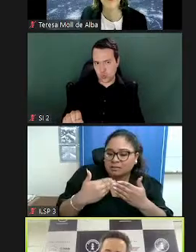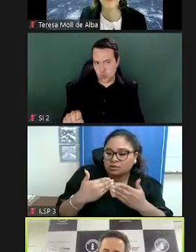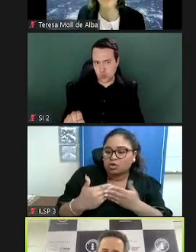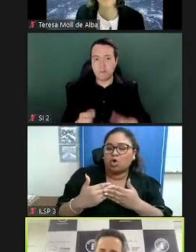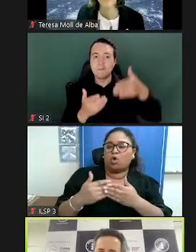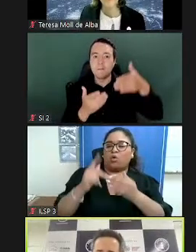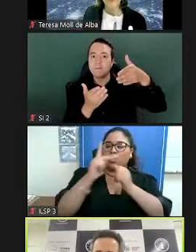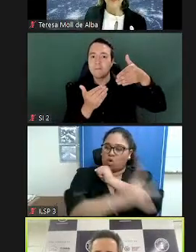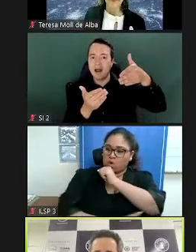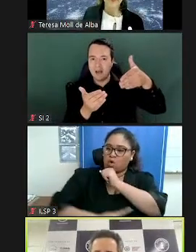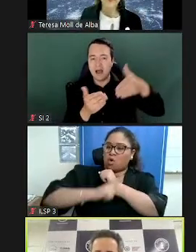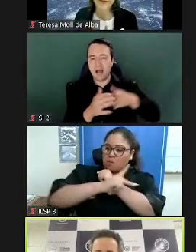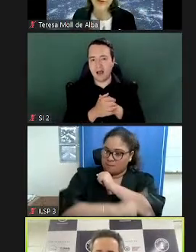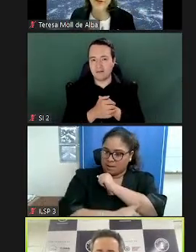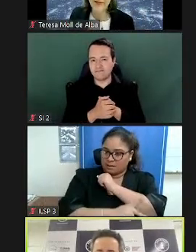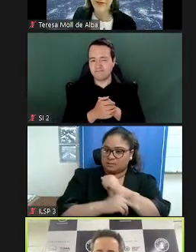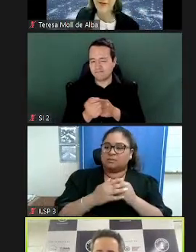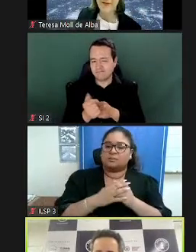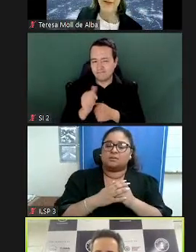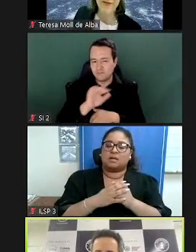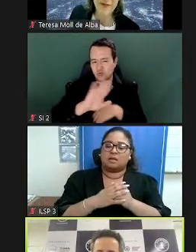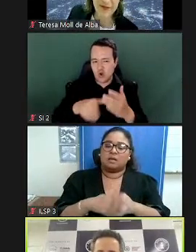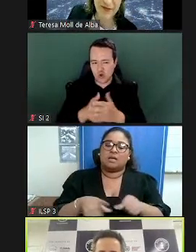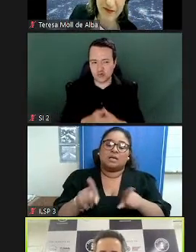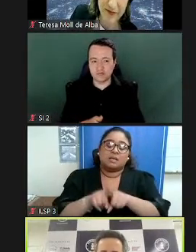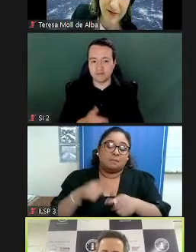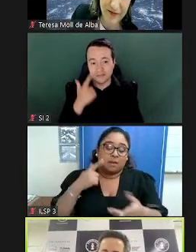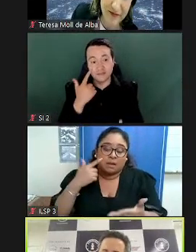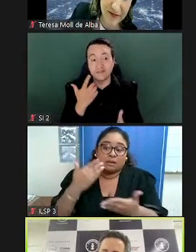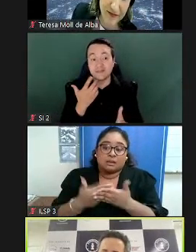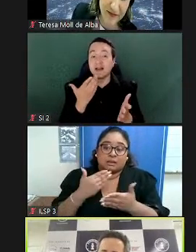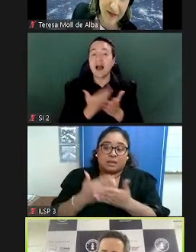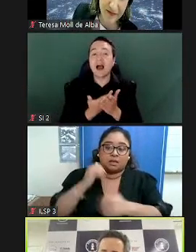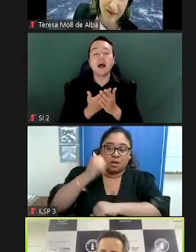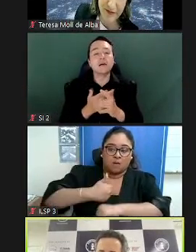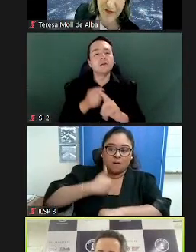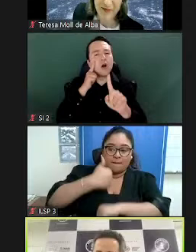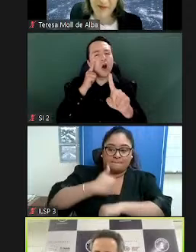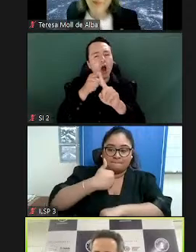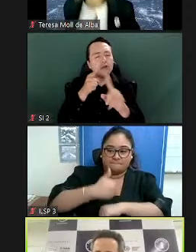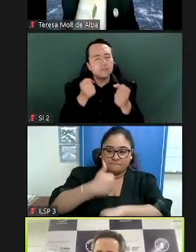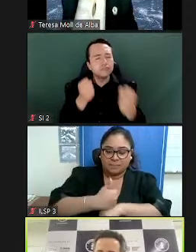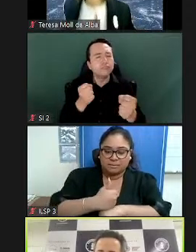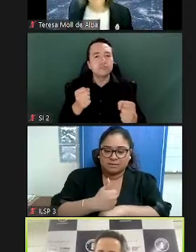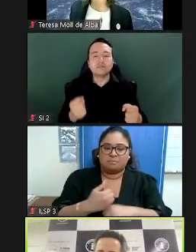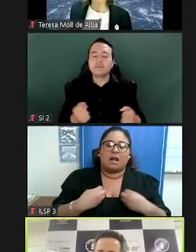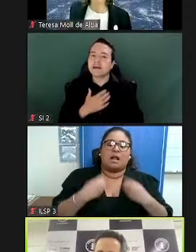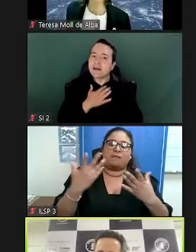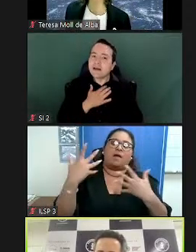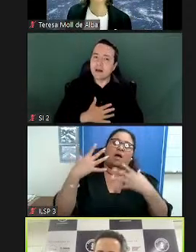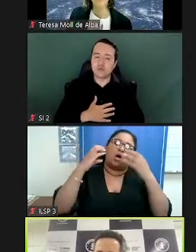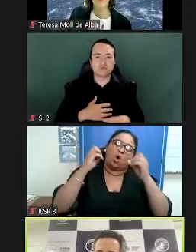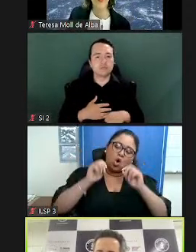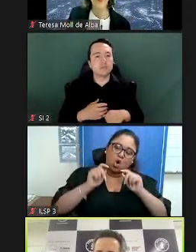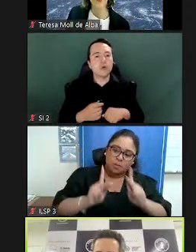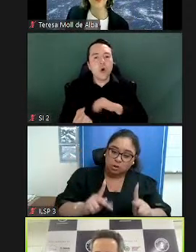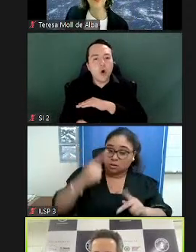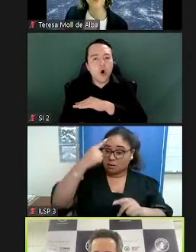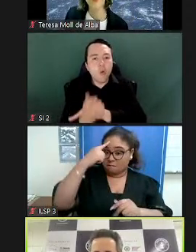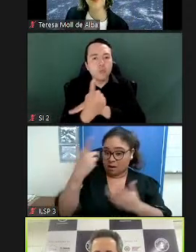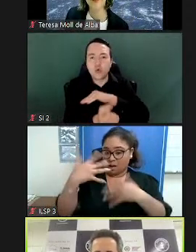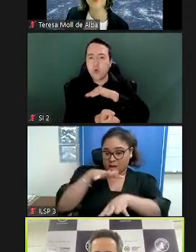latin of south america plus panama where the main objective is to improve on